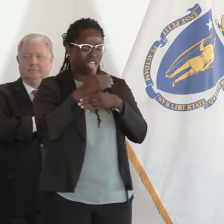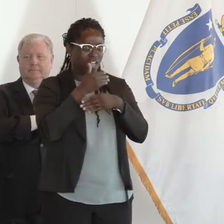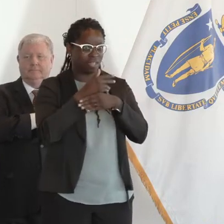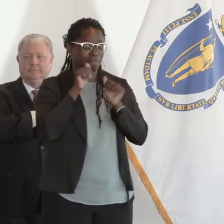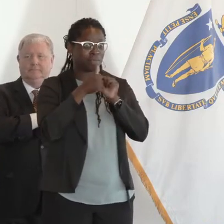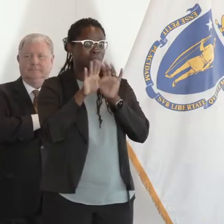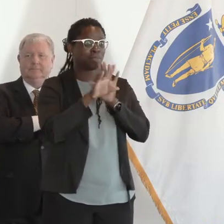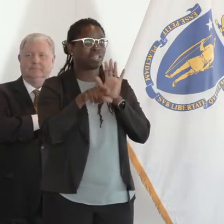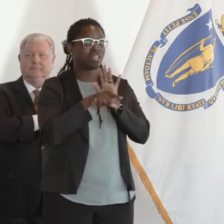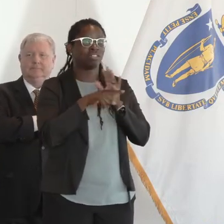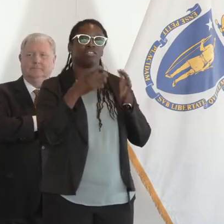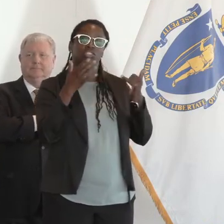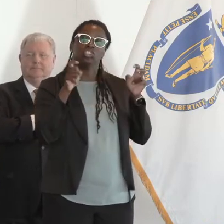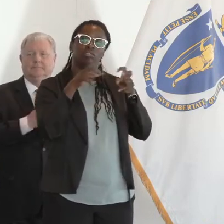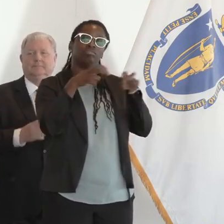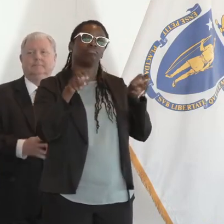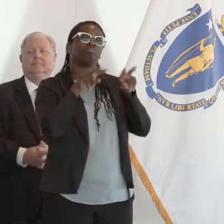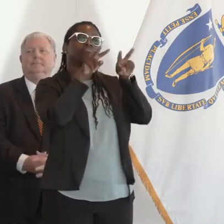But anyhow,